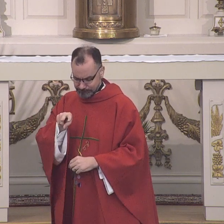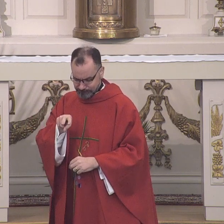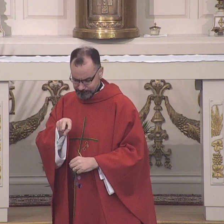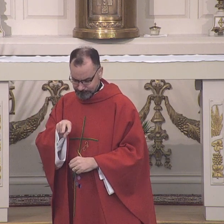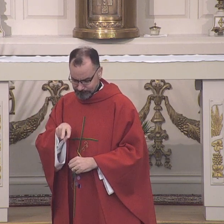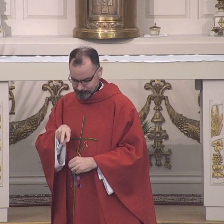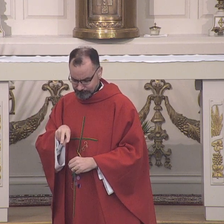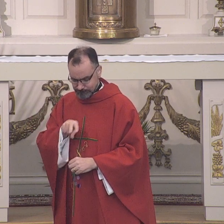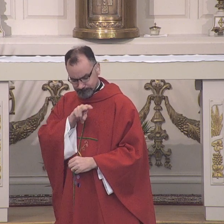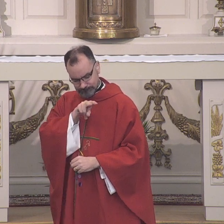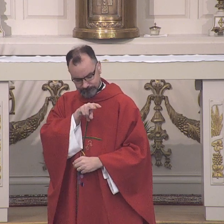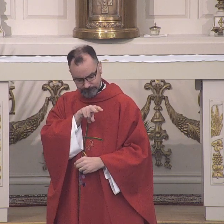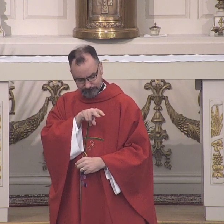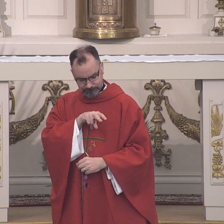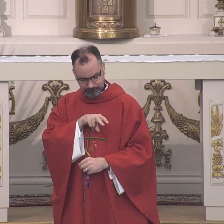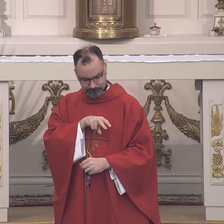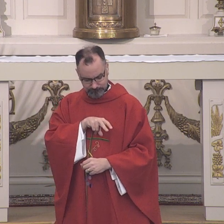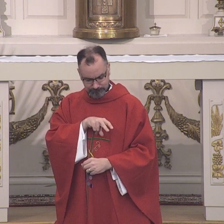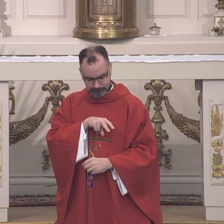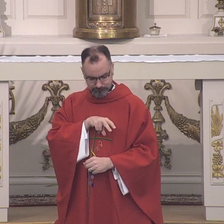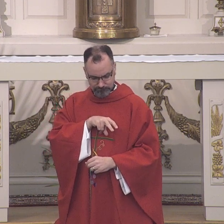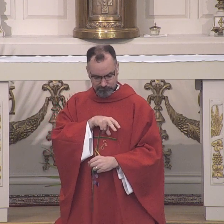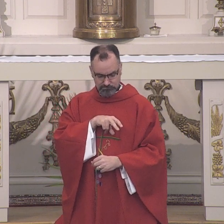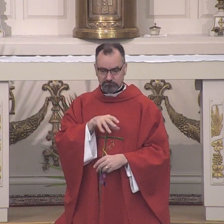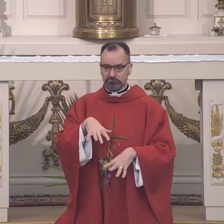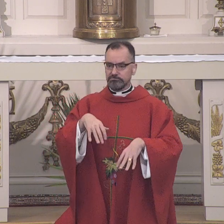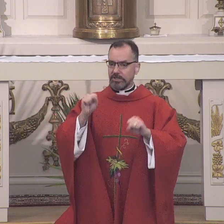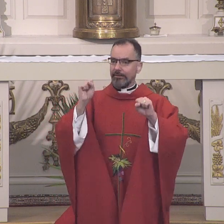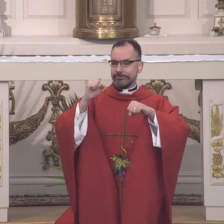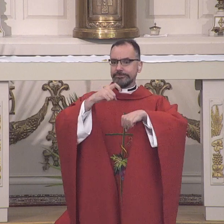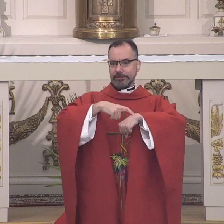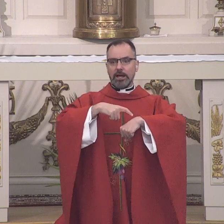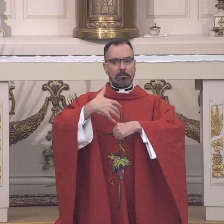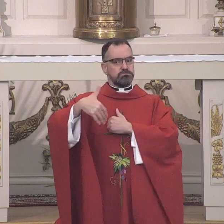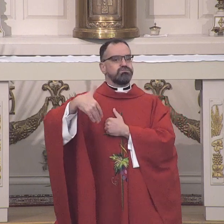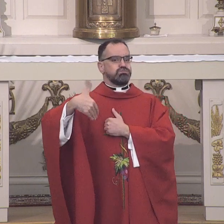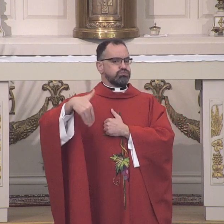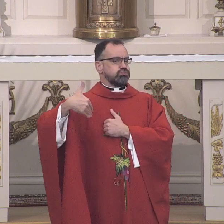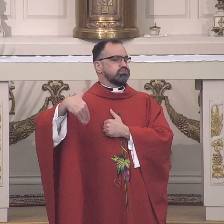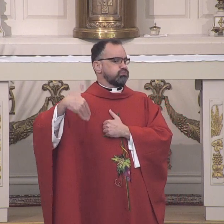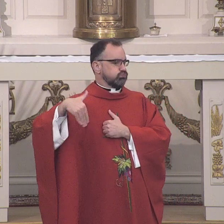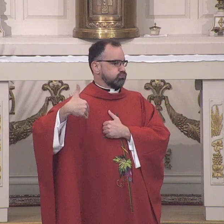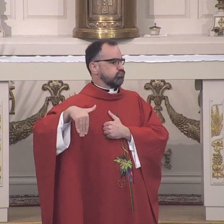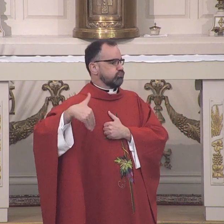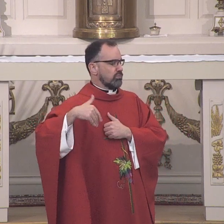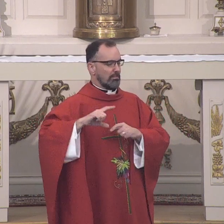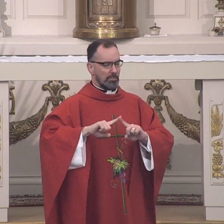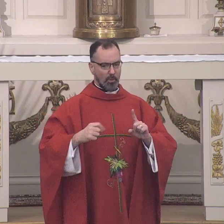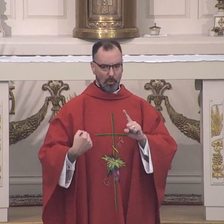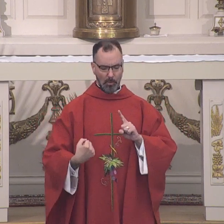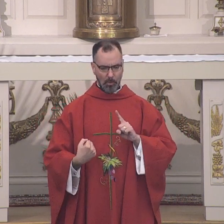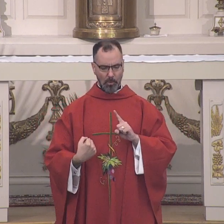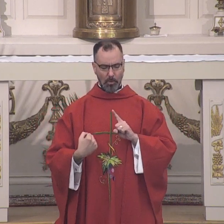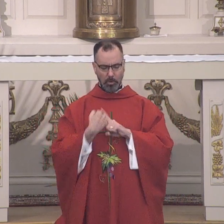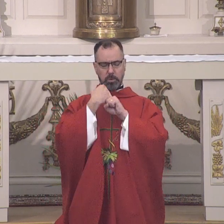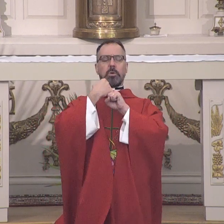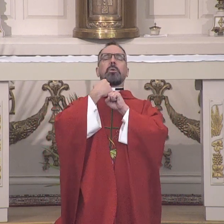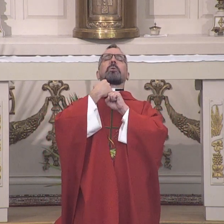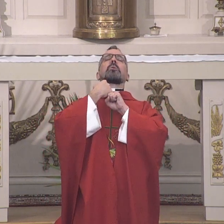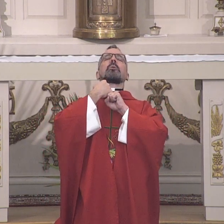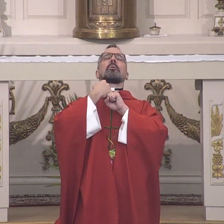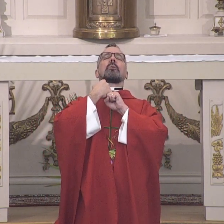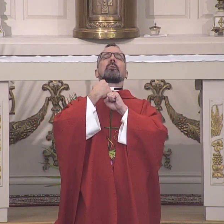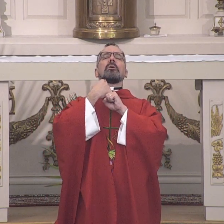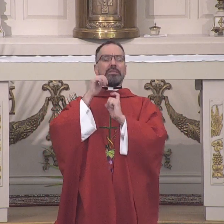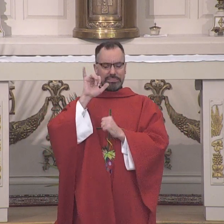So, taking the English and seeing how I would put that into American Sign Language, which takes time. It does take time. They're not the